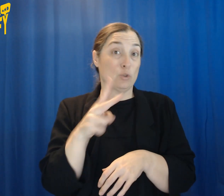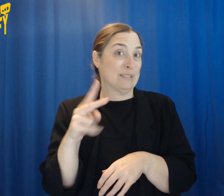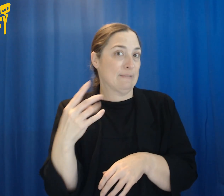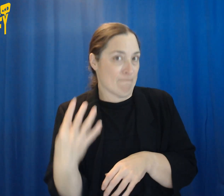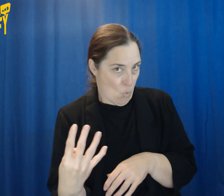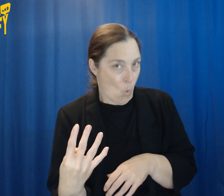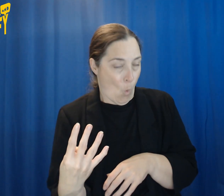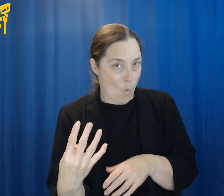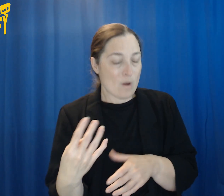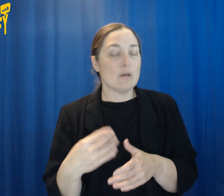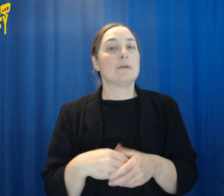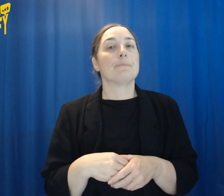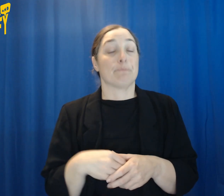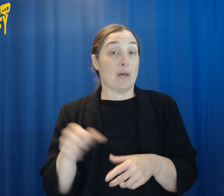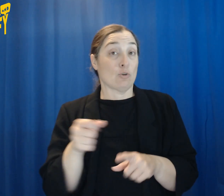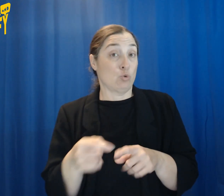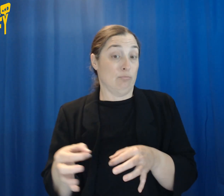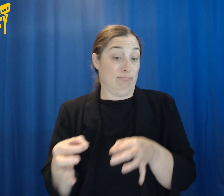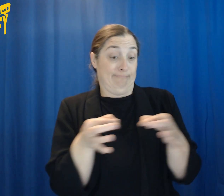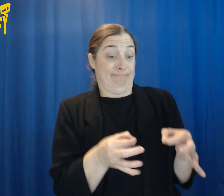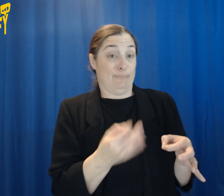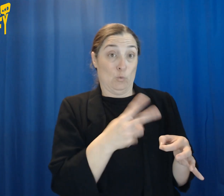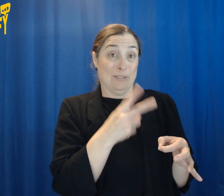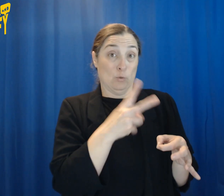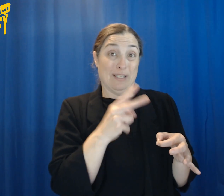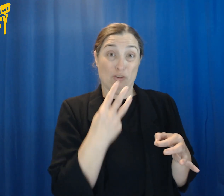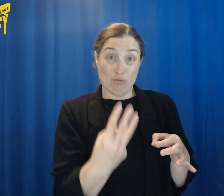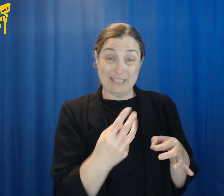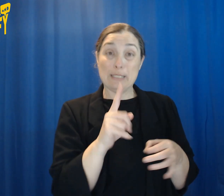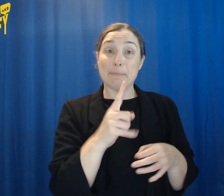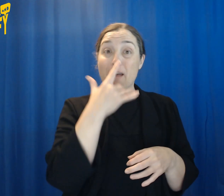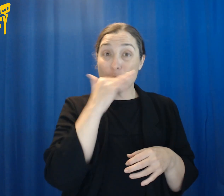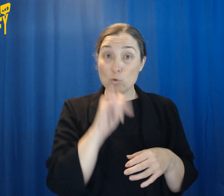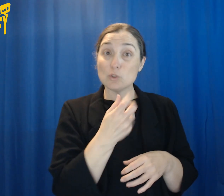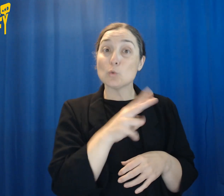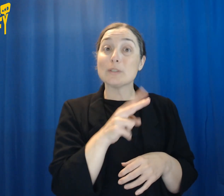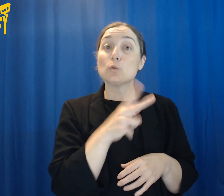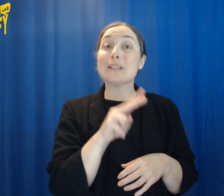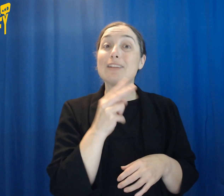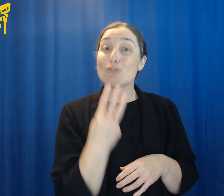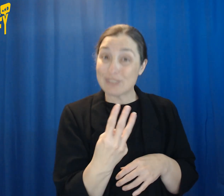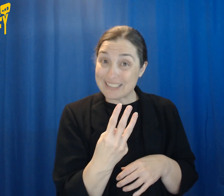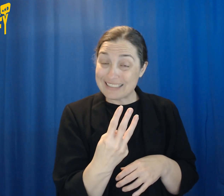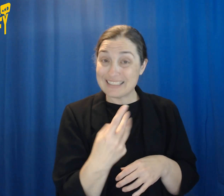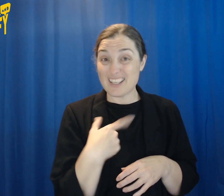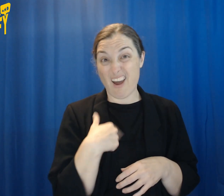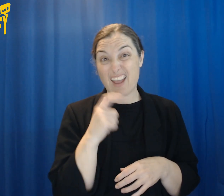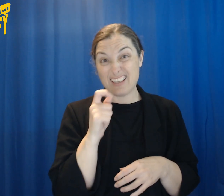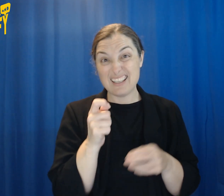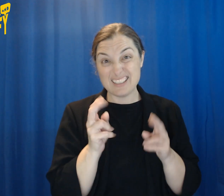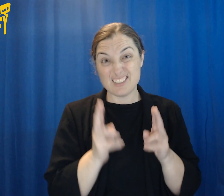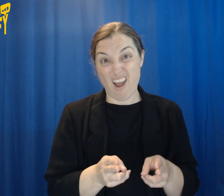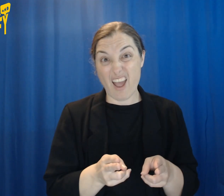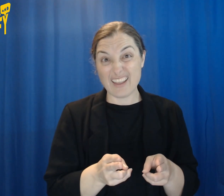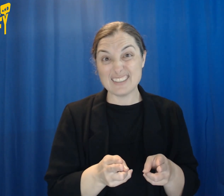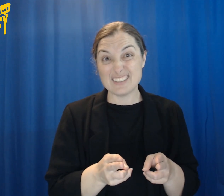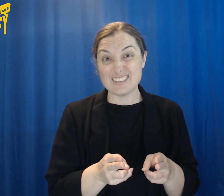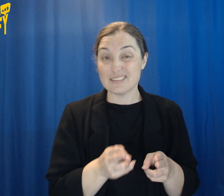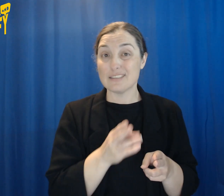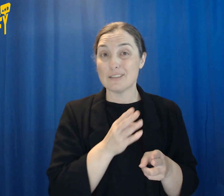know, but it was meant to come out in 2023. But in 2023, I nearly died due to, I think it was a